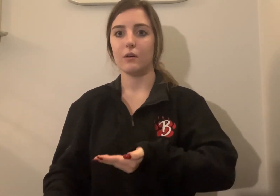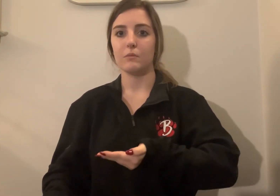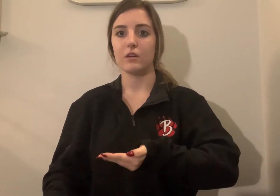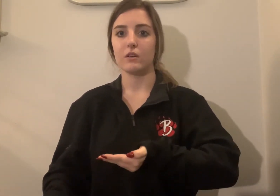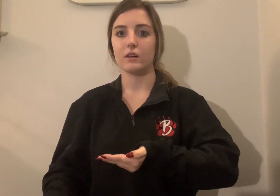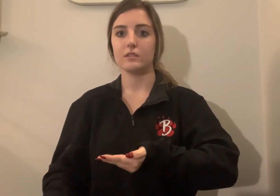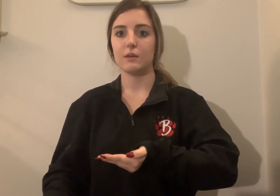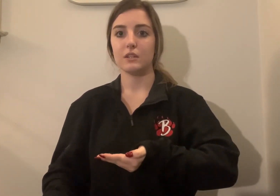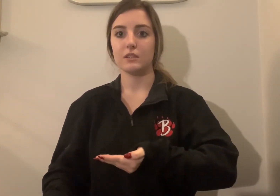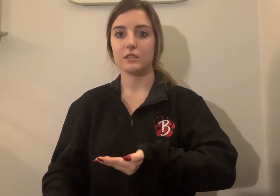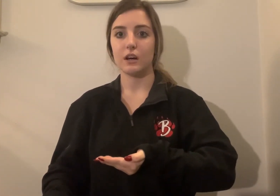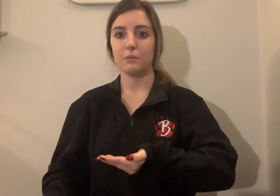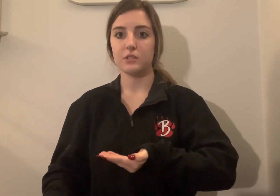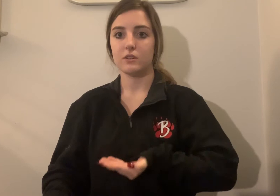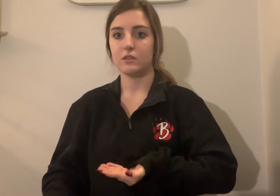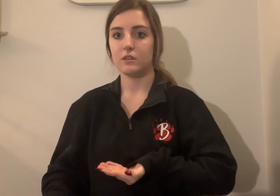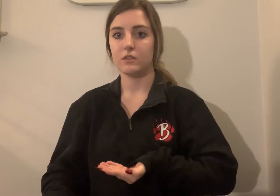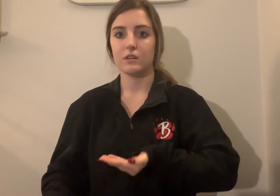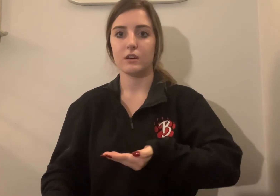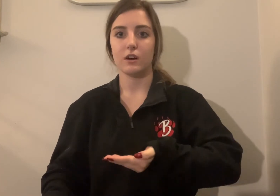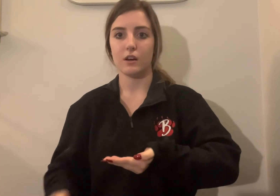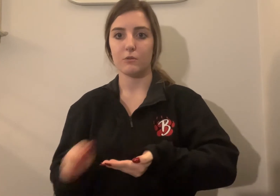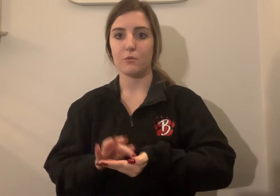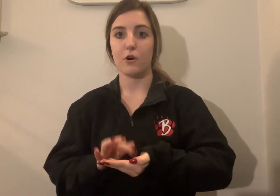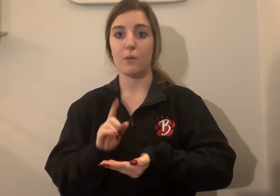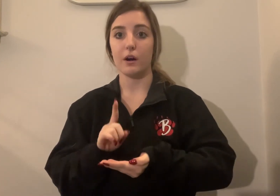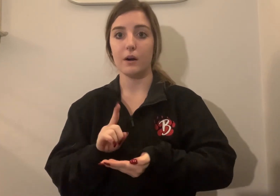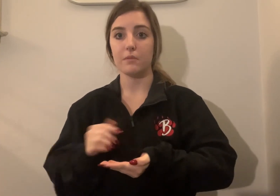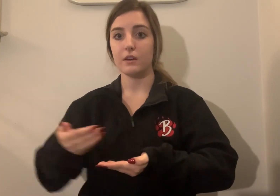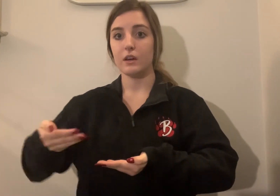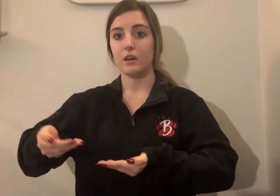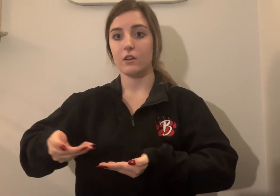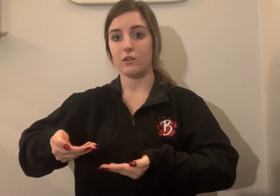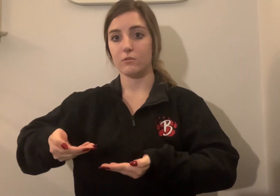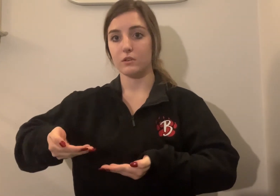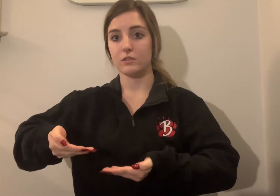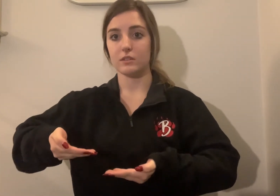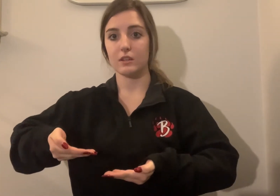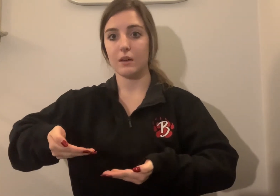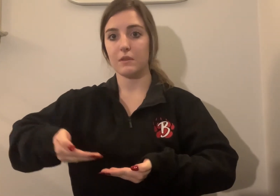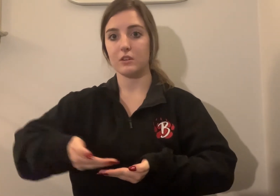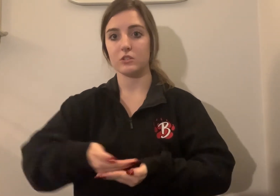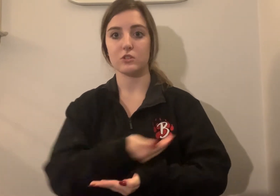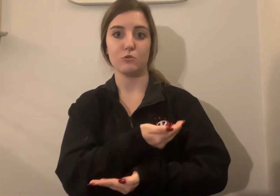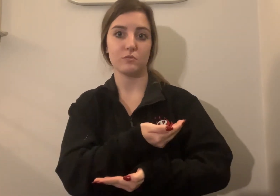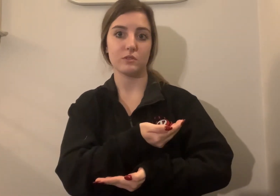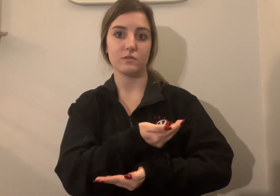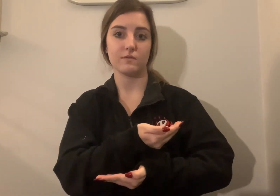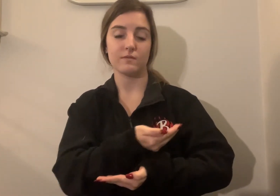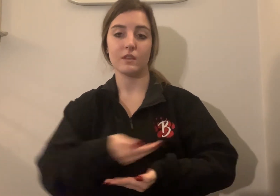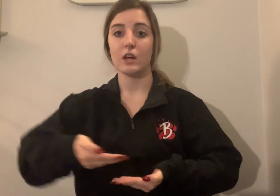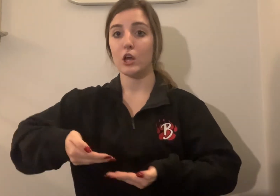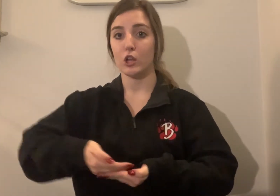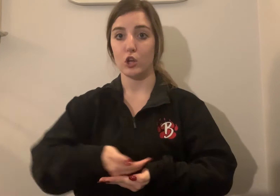your non-dominant is cupped with your palm up. Your other one is the same and it just scoops. New.